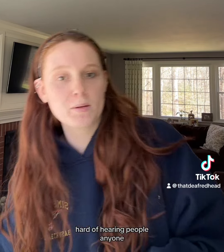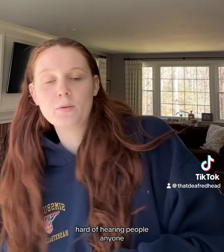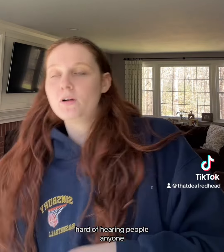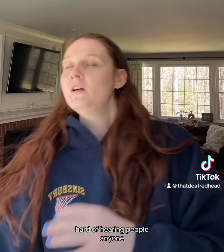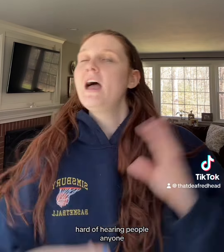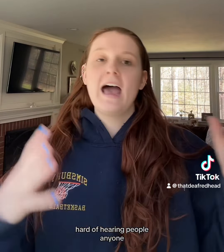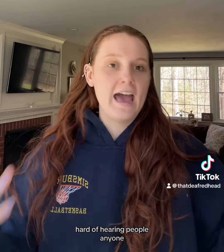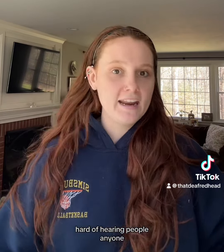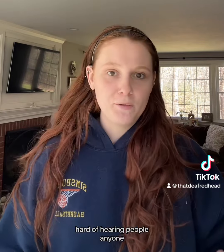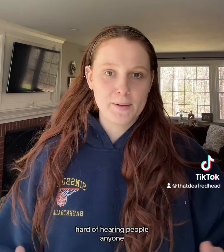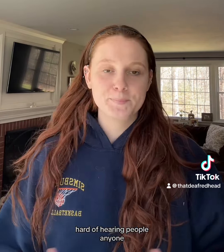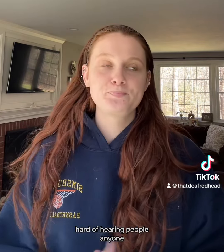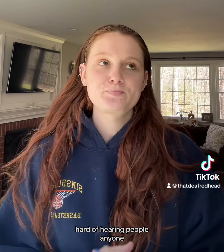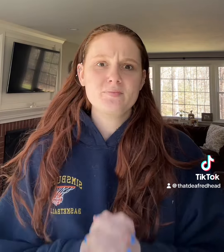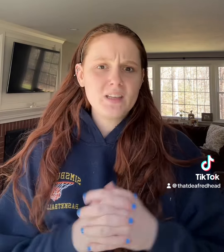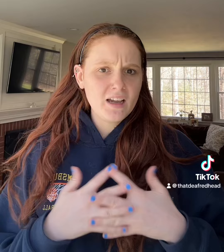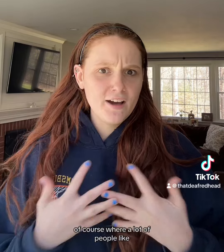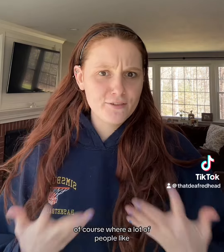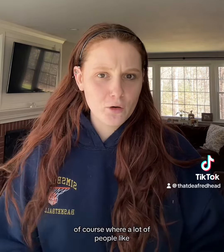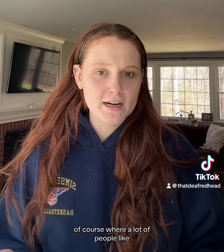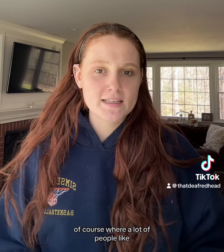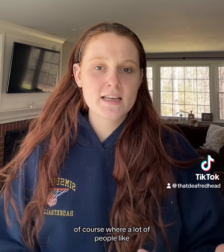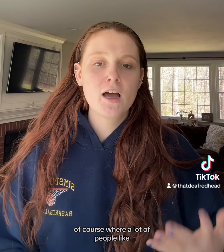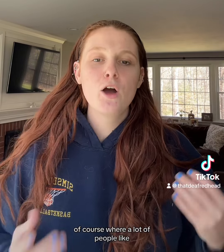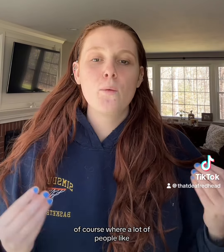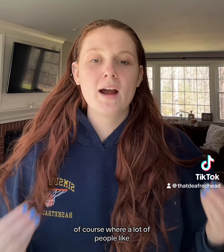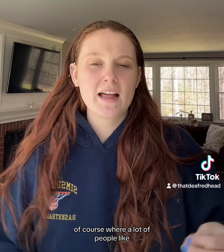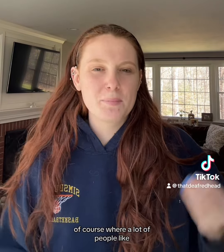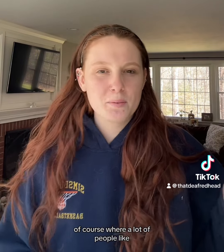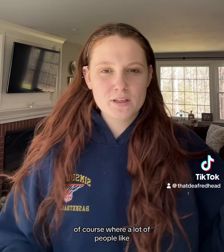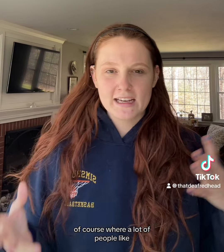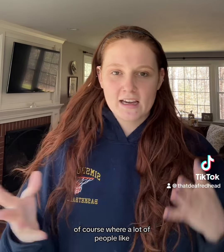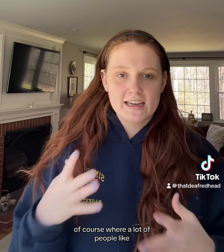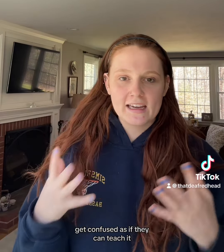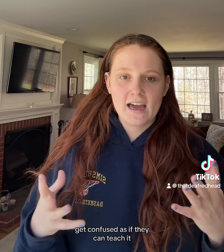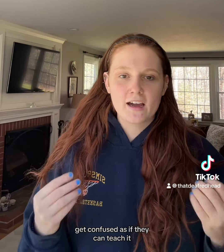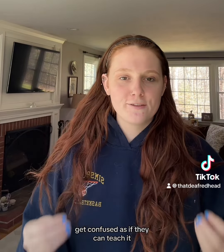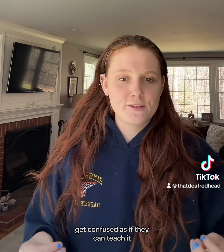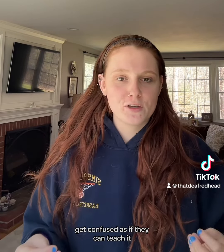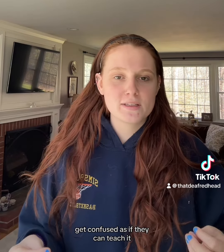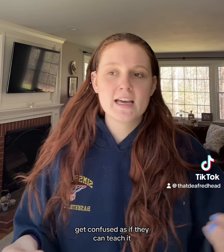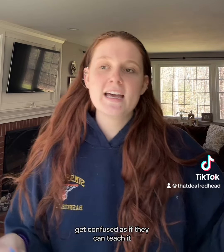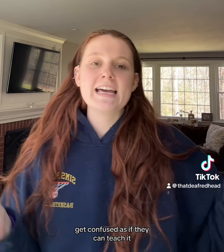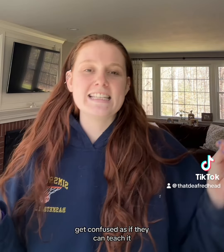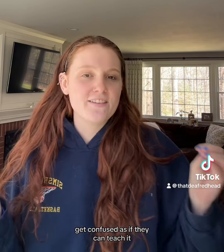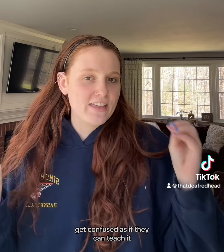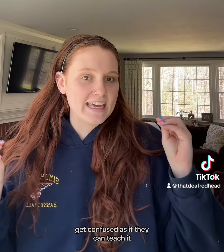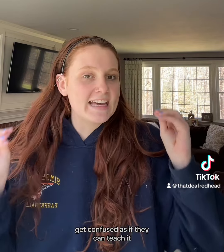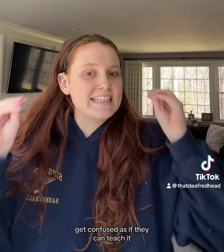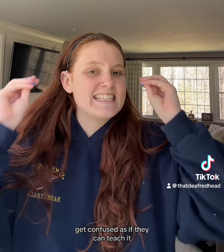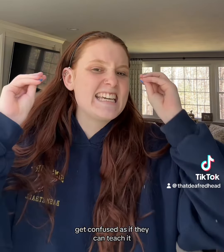people, anyone. Of course. Where a lot of people get confused is if they can teach